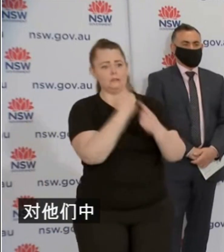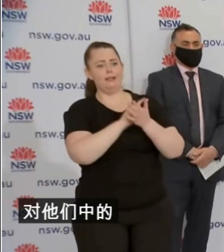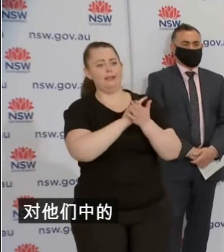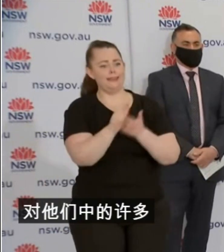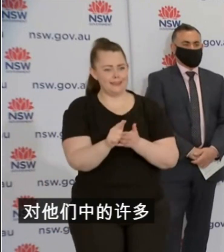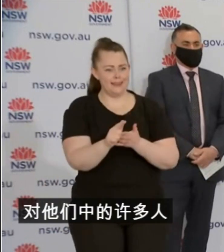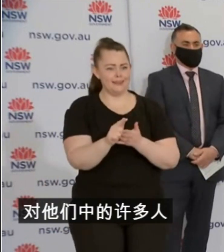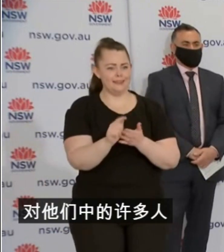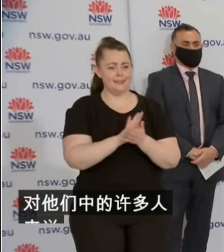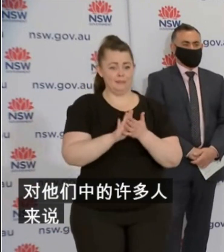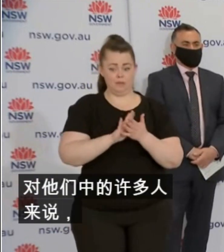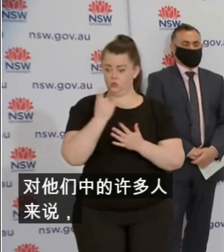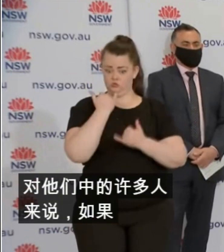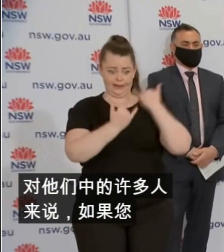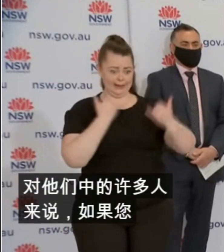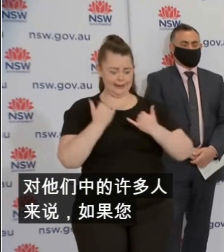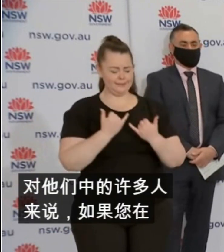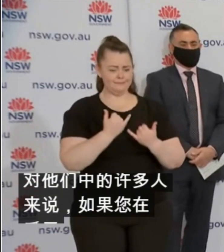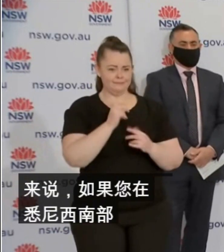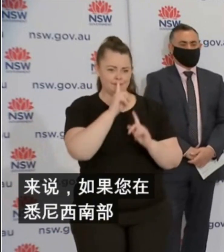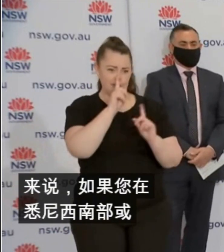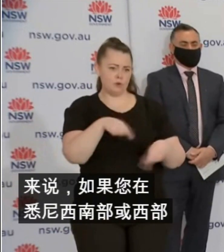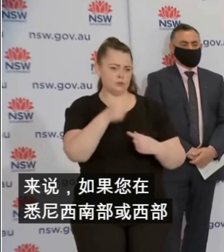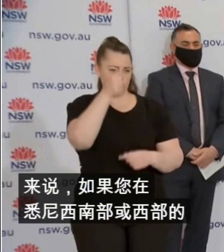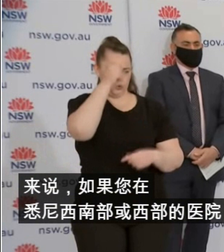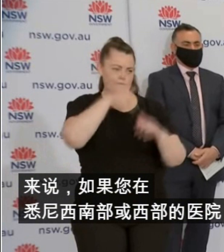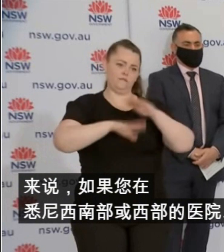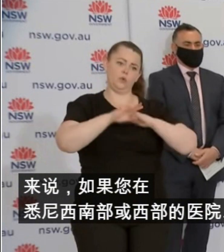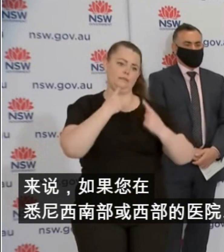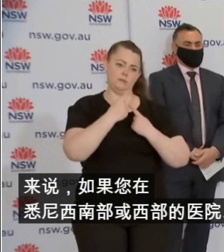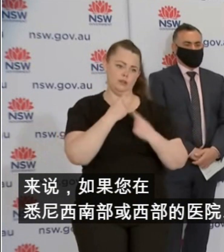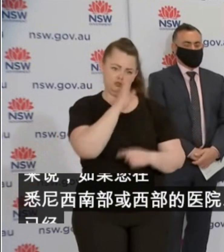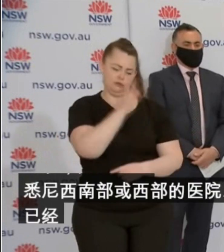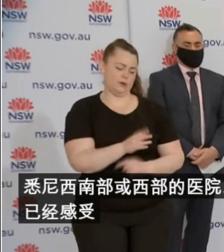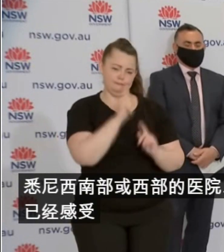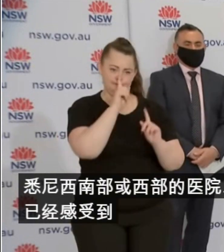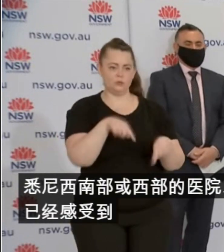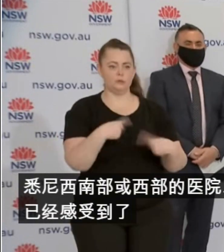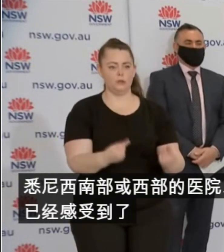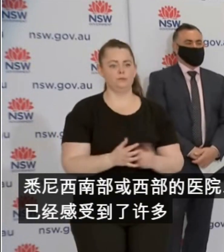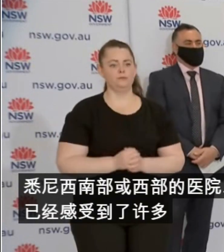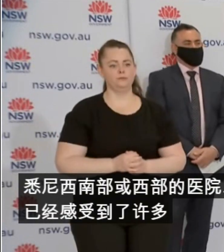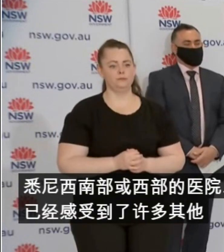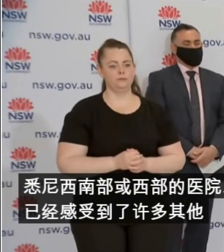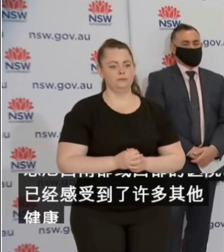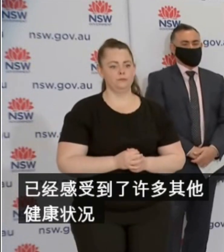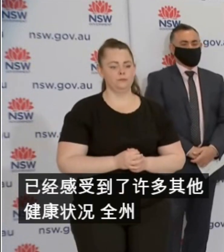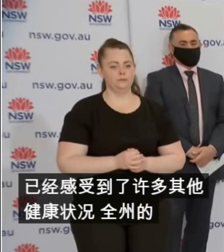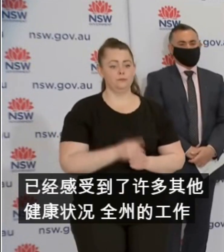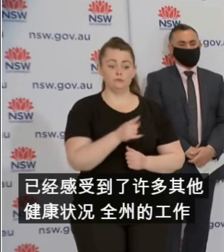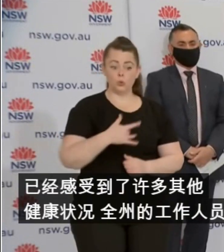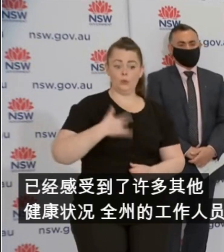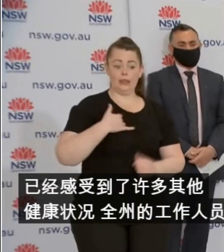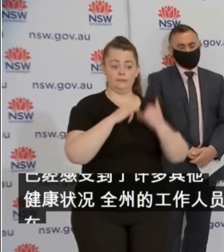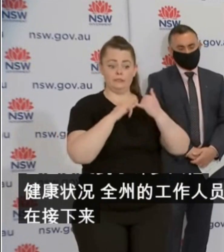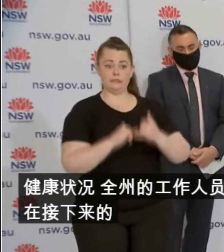them, they're already feeling it. If you work in a hospital in southwestern or western Sydney, you will already be feeling what many other health workers